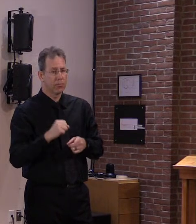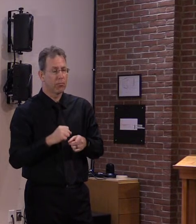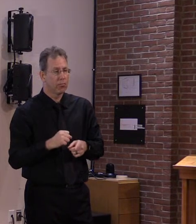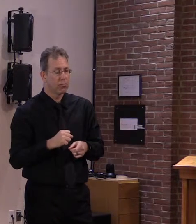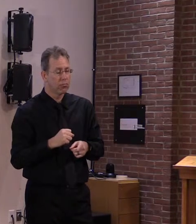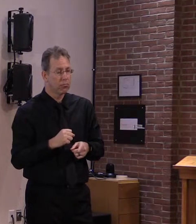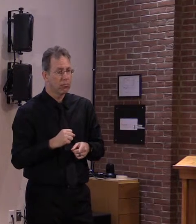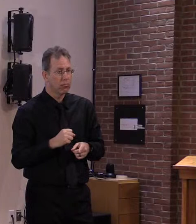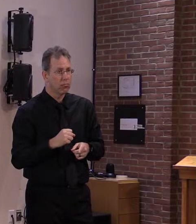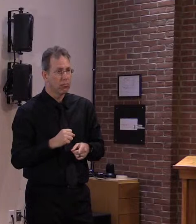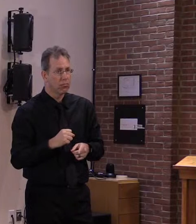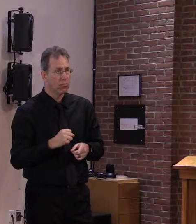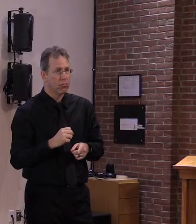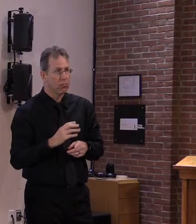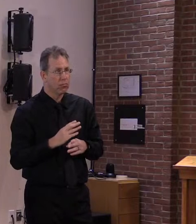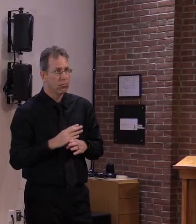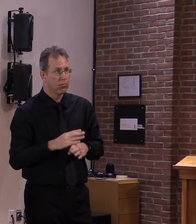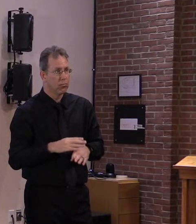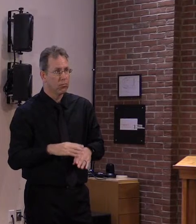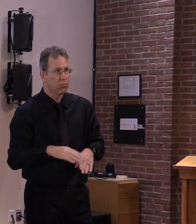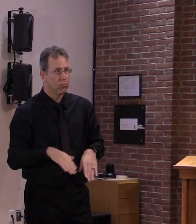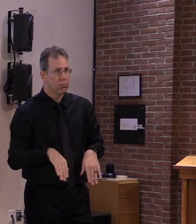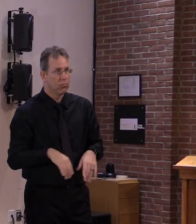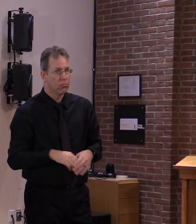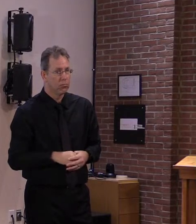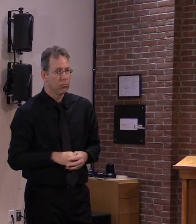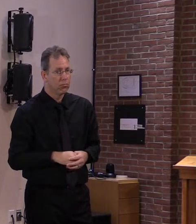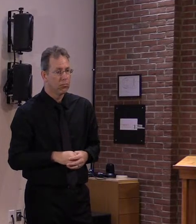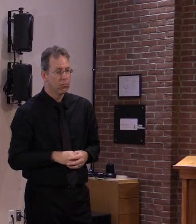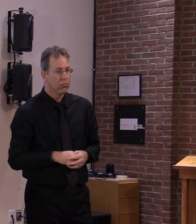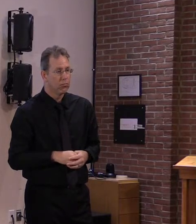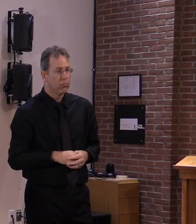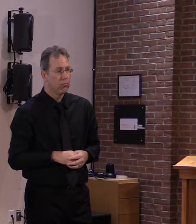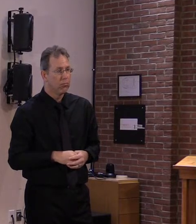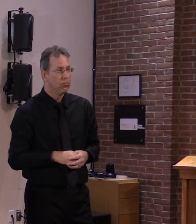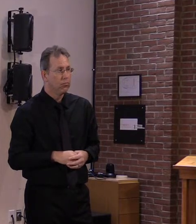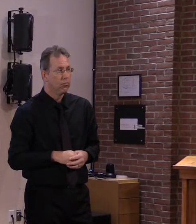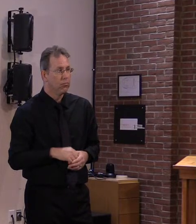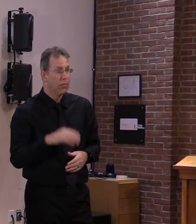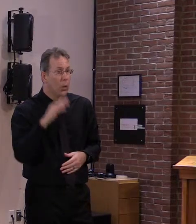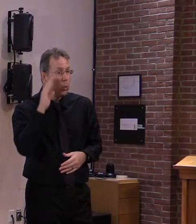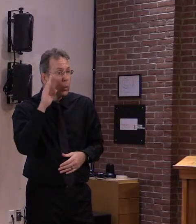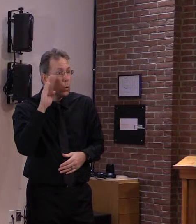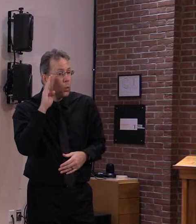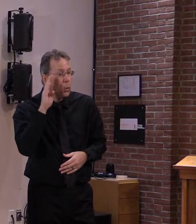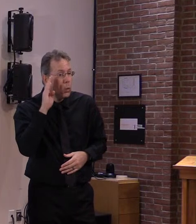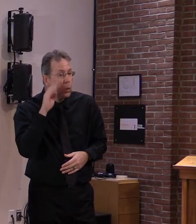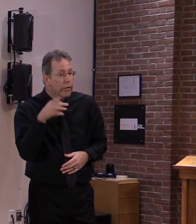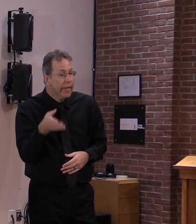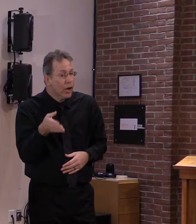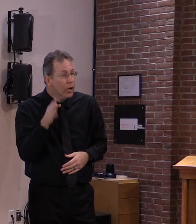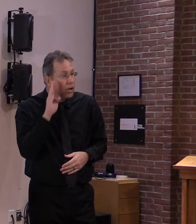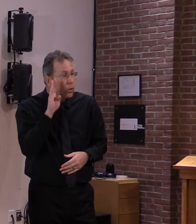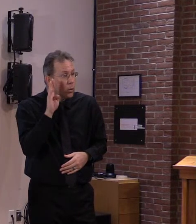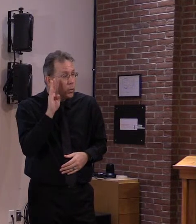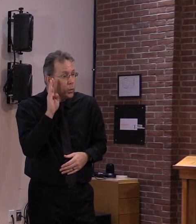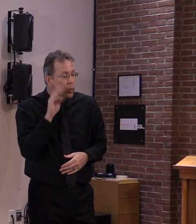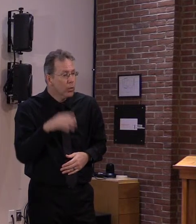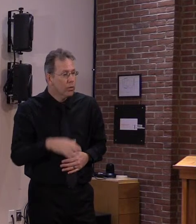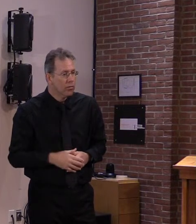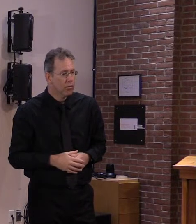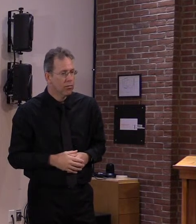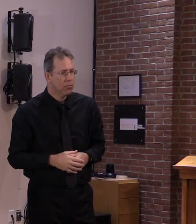this. We saw it on social media. We've had many calls. I think you can chalk that up to either hitting a nerve. It's